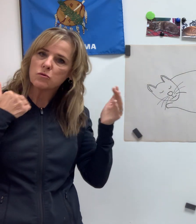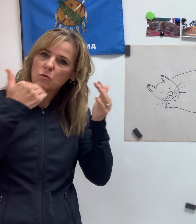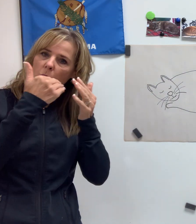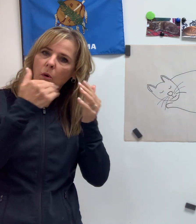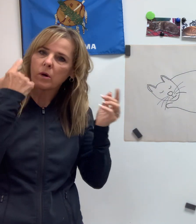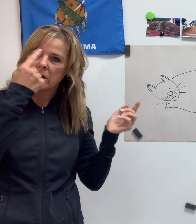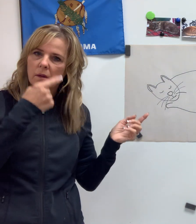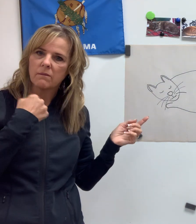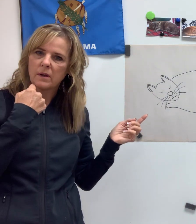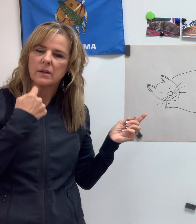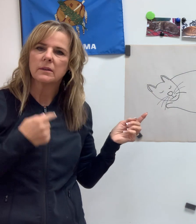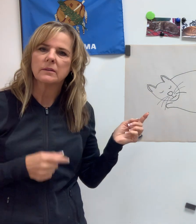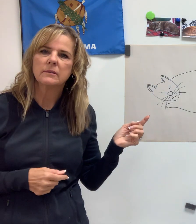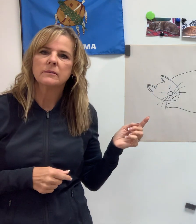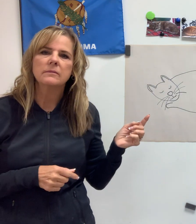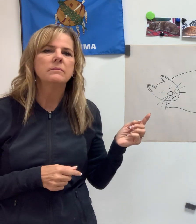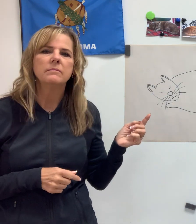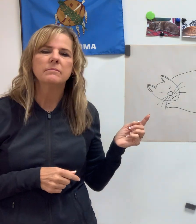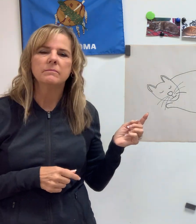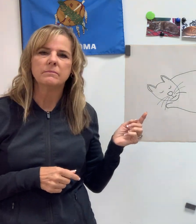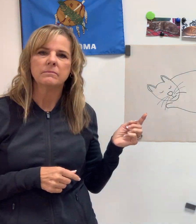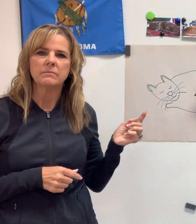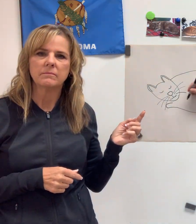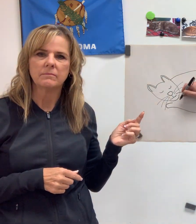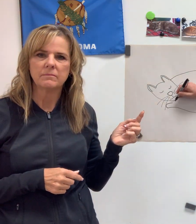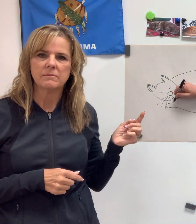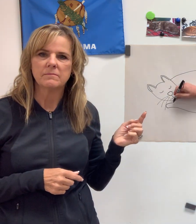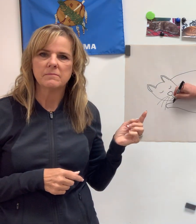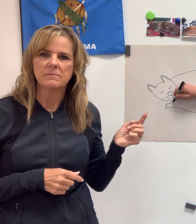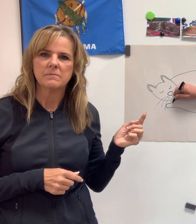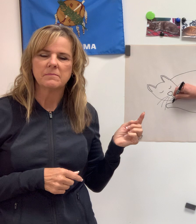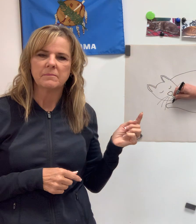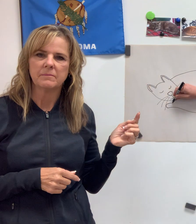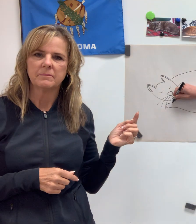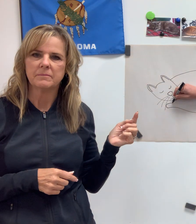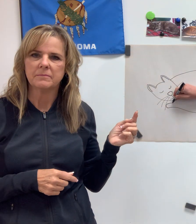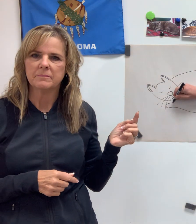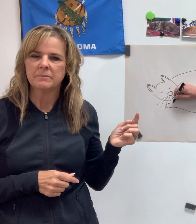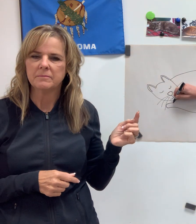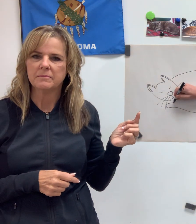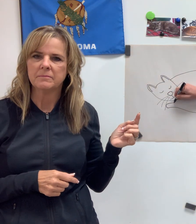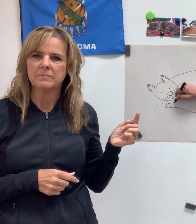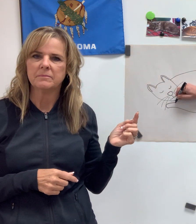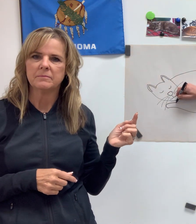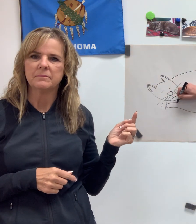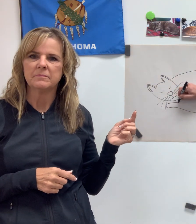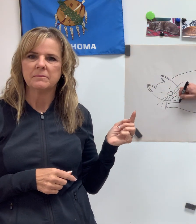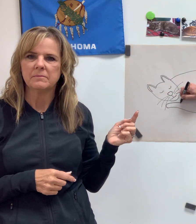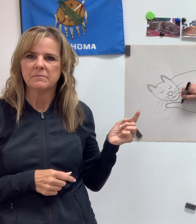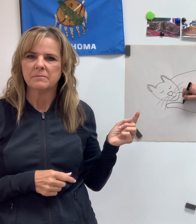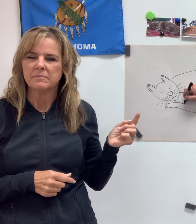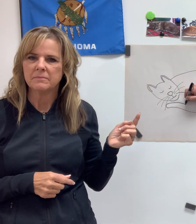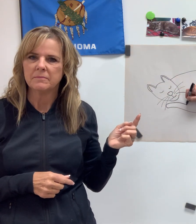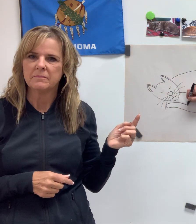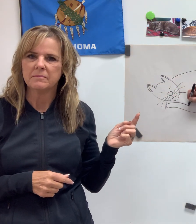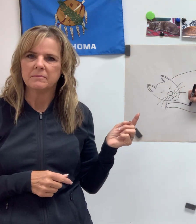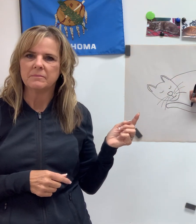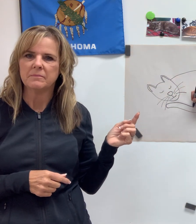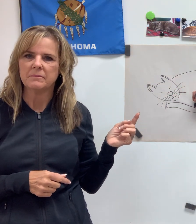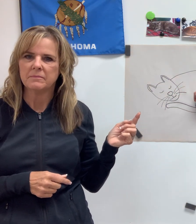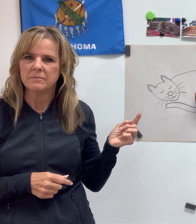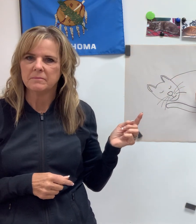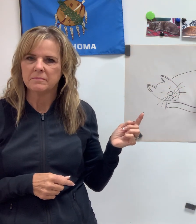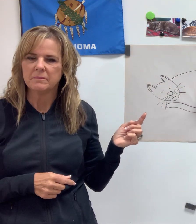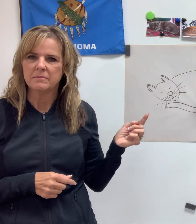face. Then I'm gonna double this bottom line. I'm just gonna follow this bottom